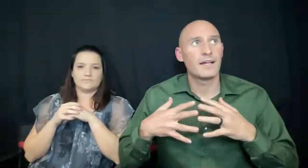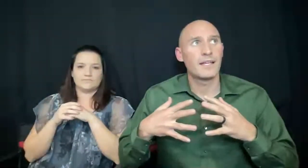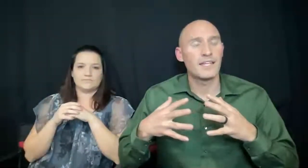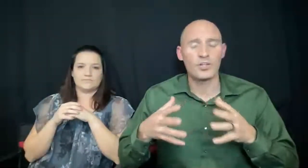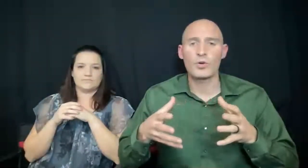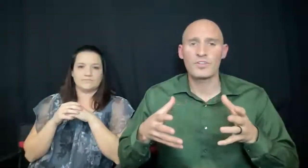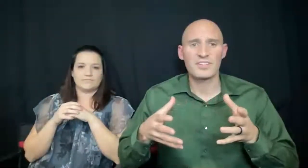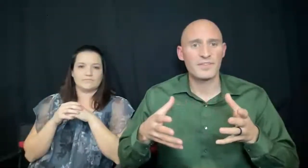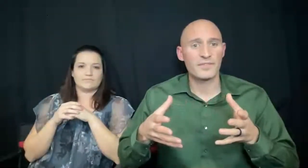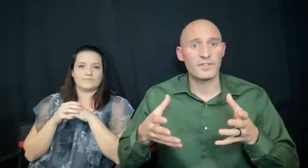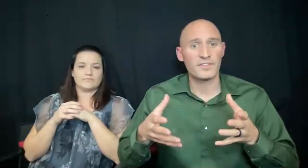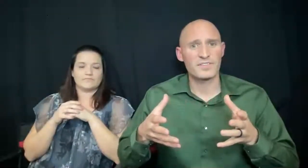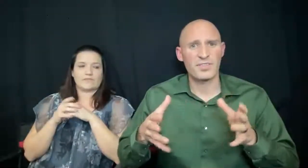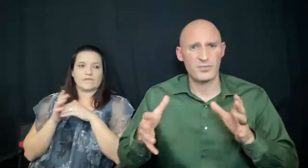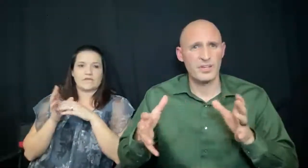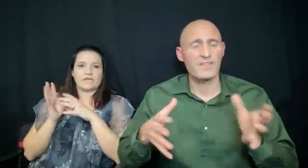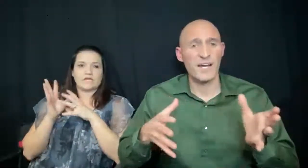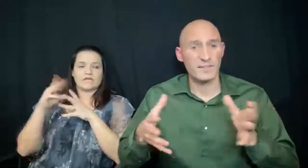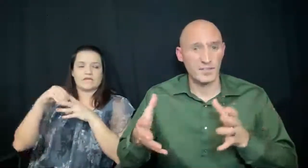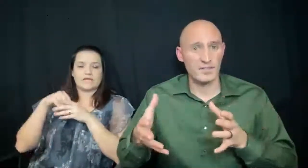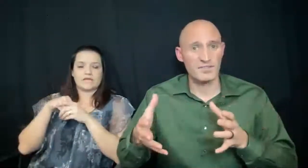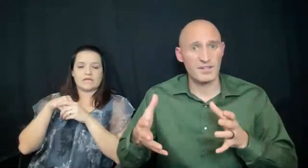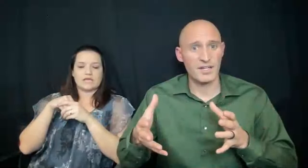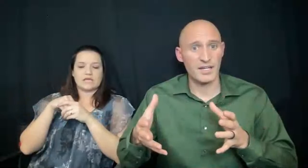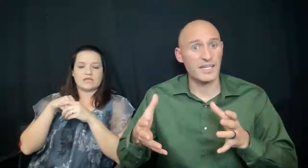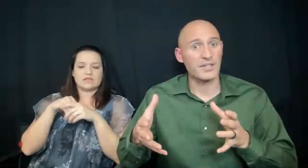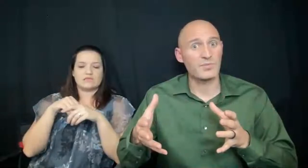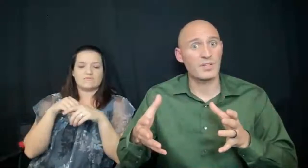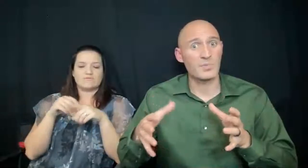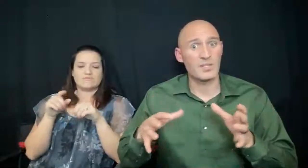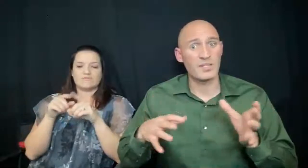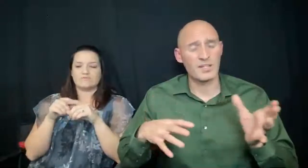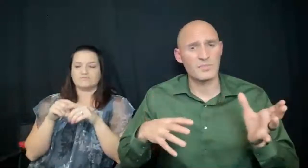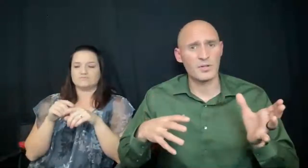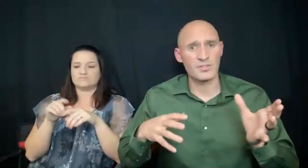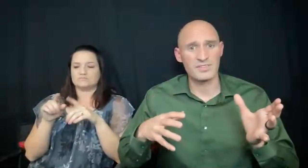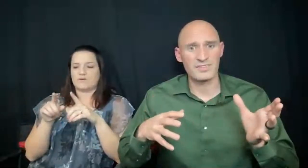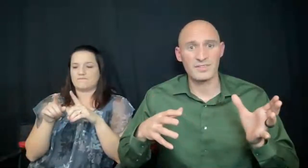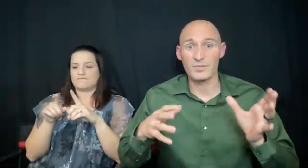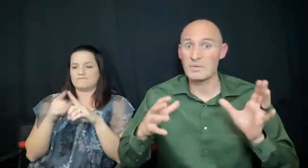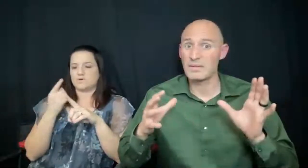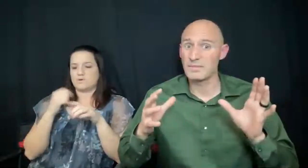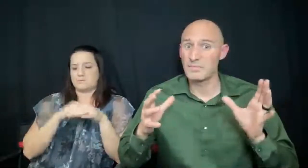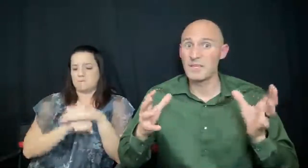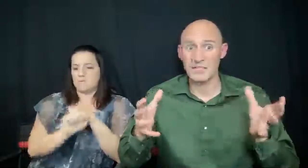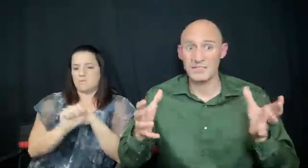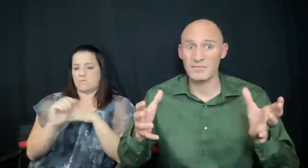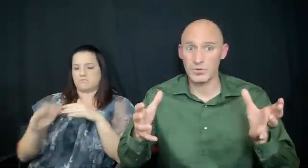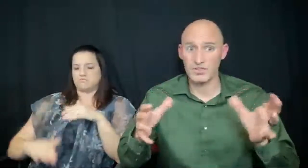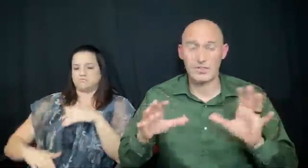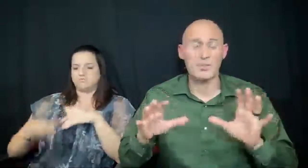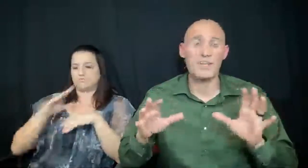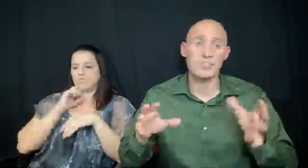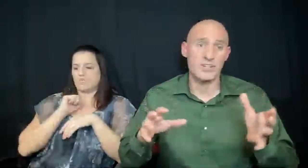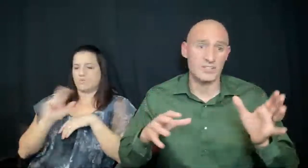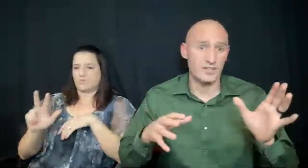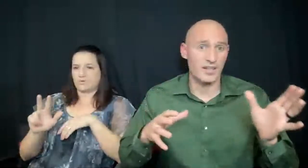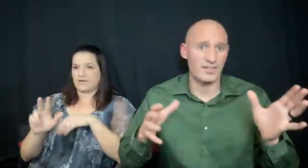in the course of the first 3 to 5 years, a kid could be exposed to millions of words, no exaggeration. And